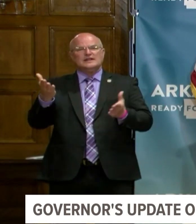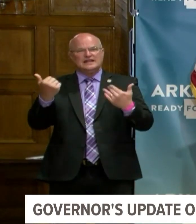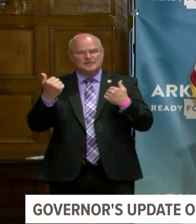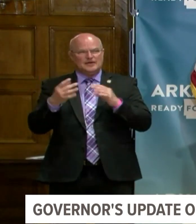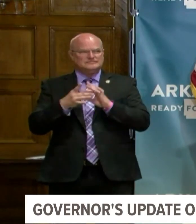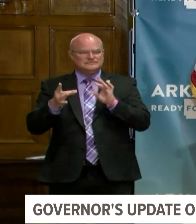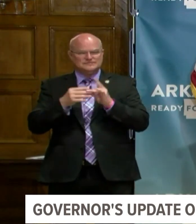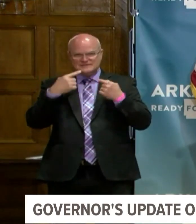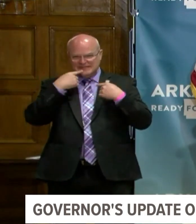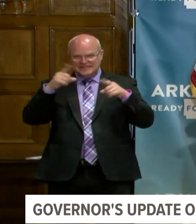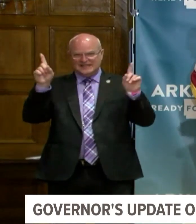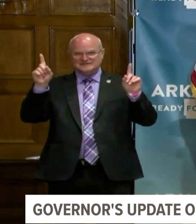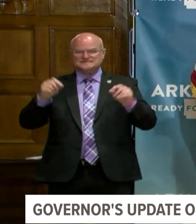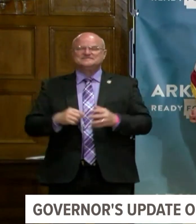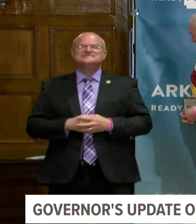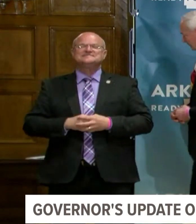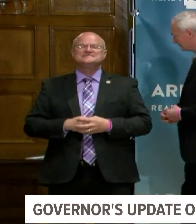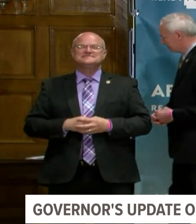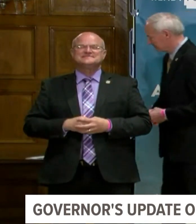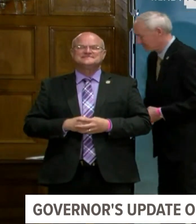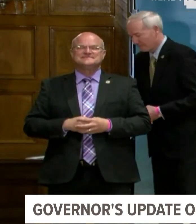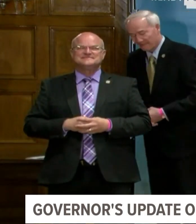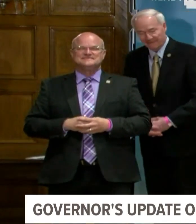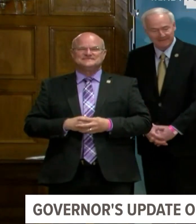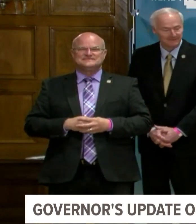exciting announcement to make.